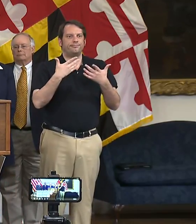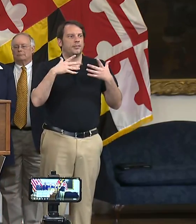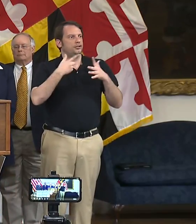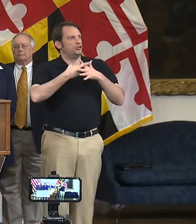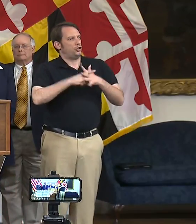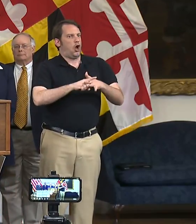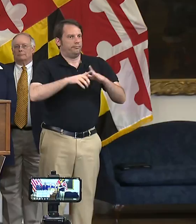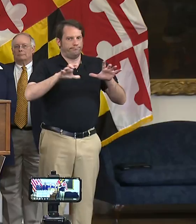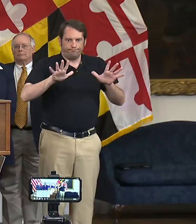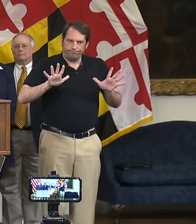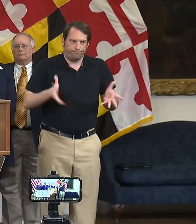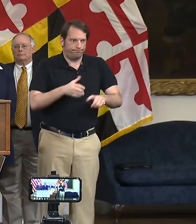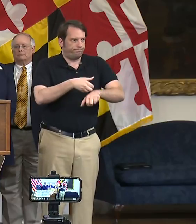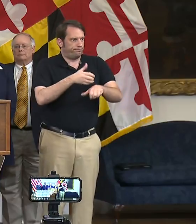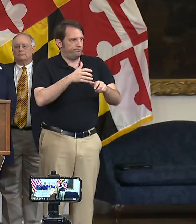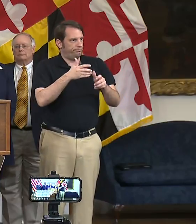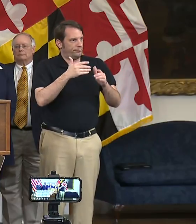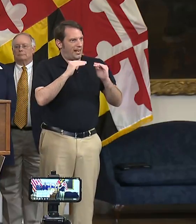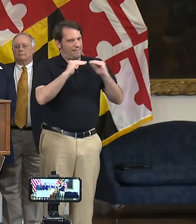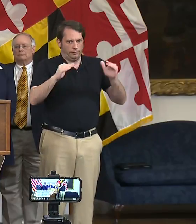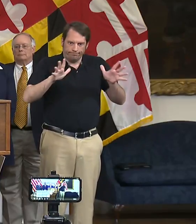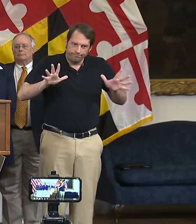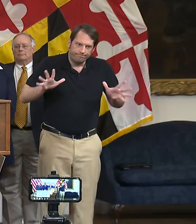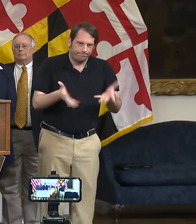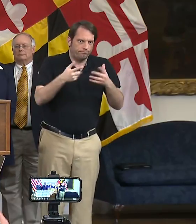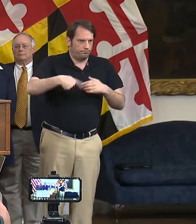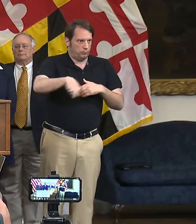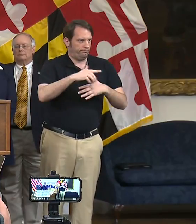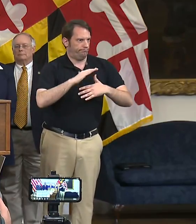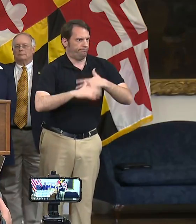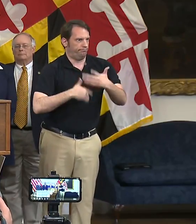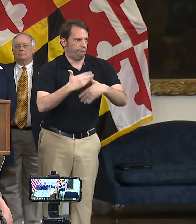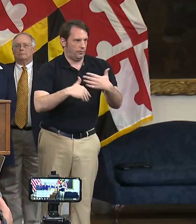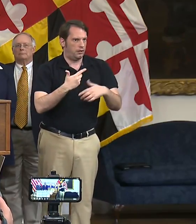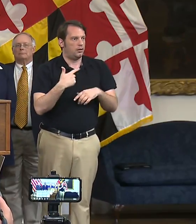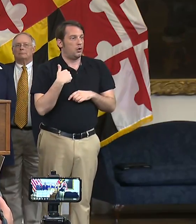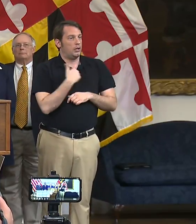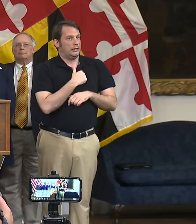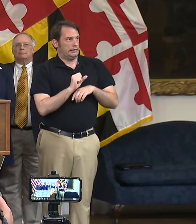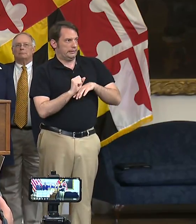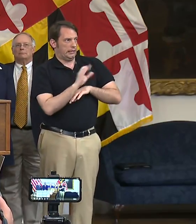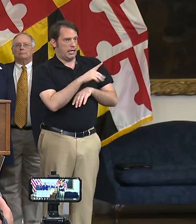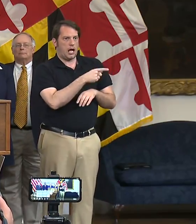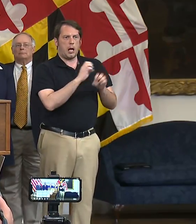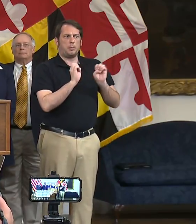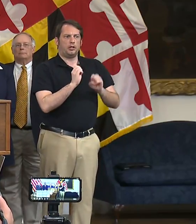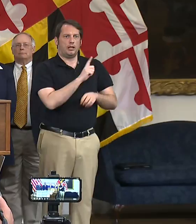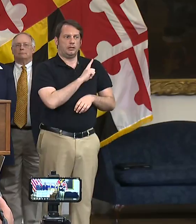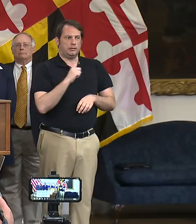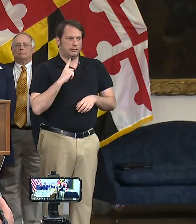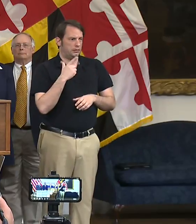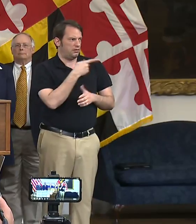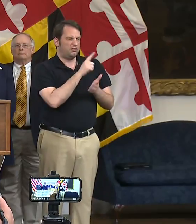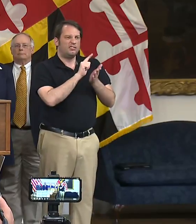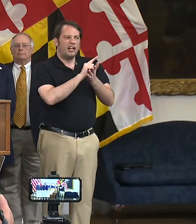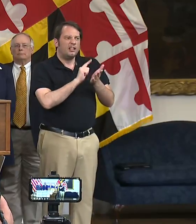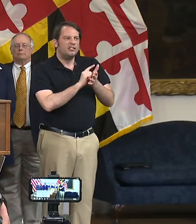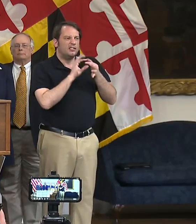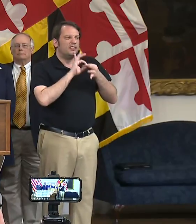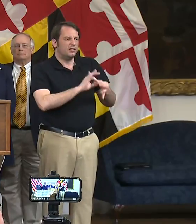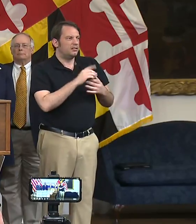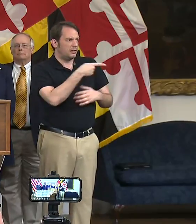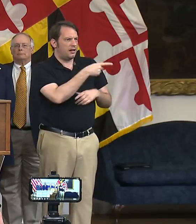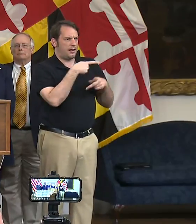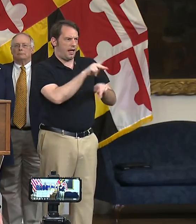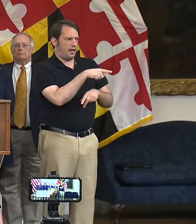resources, and we submitted emergency legislation which would allow us to transfer up to $50 million from the